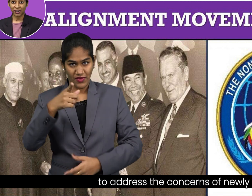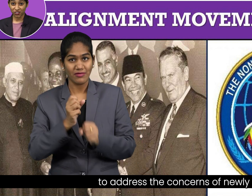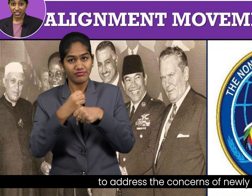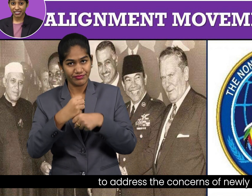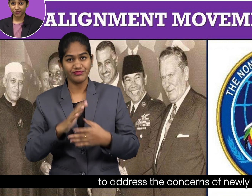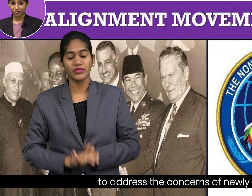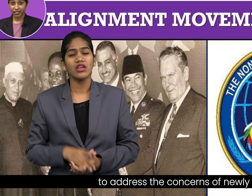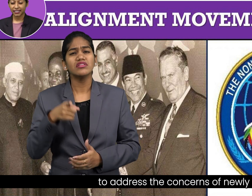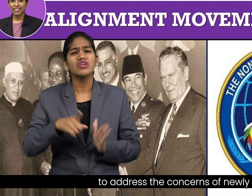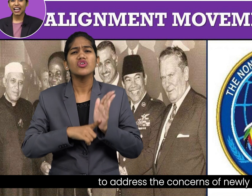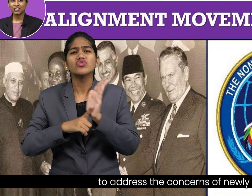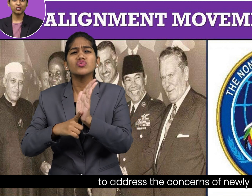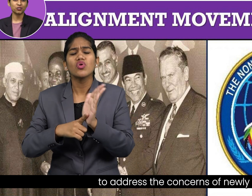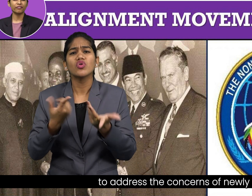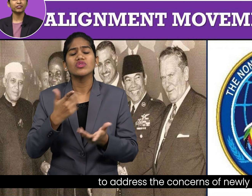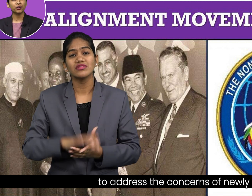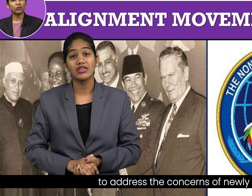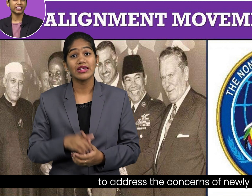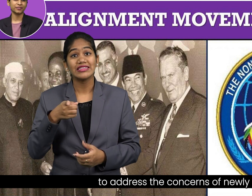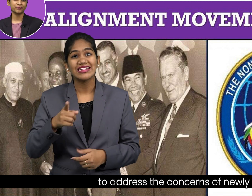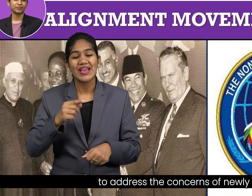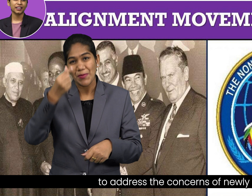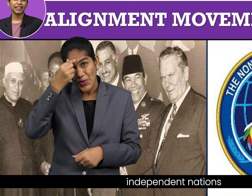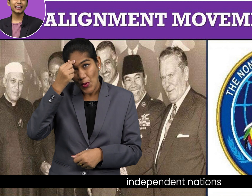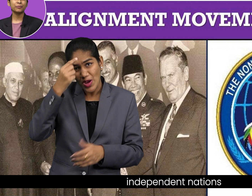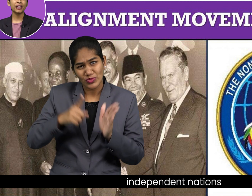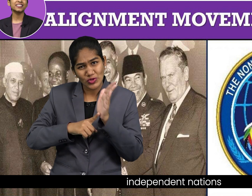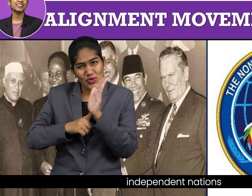to address the concerns of newly